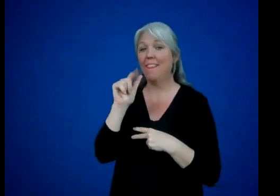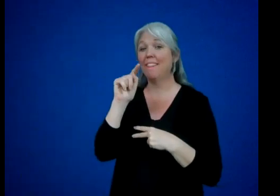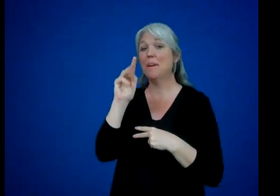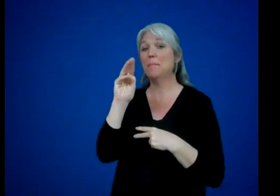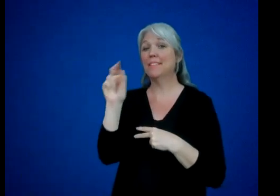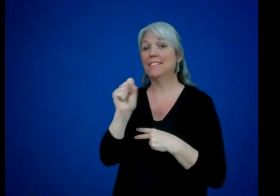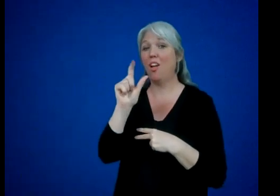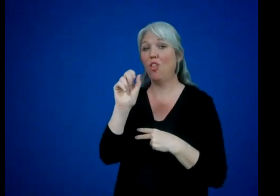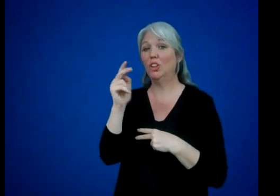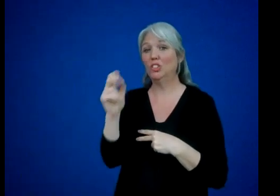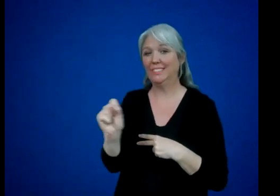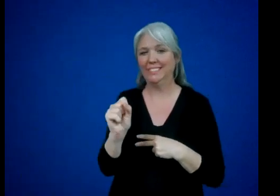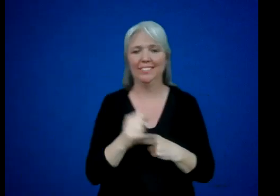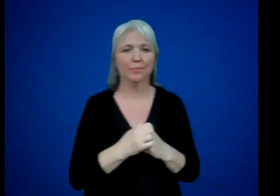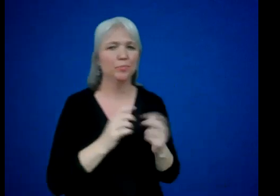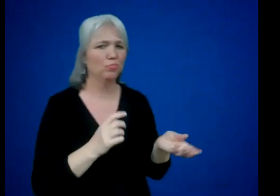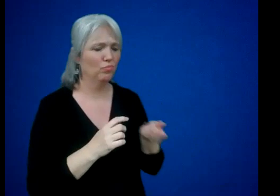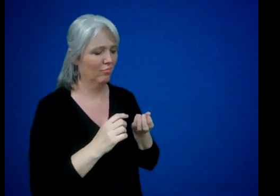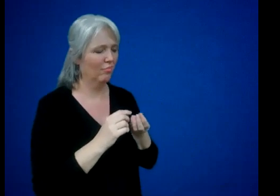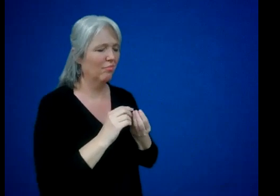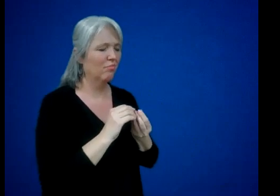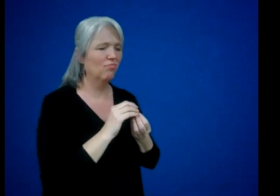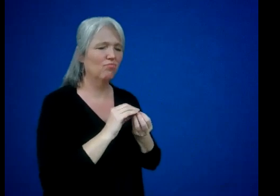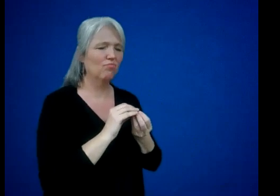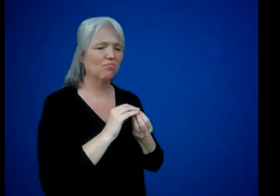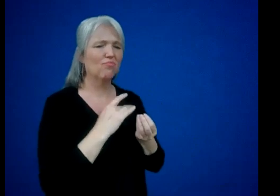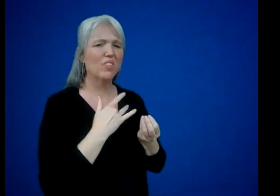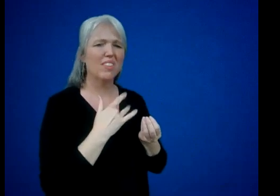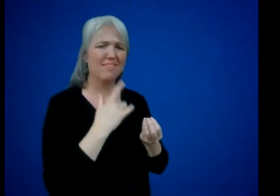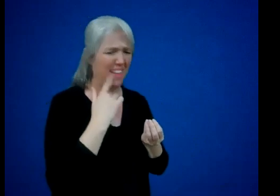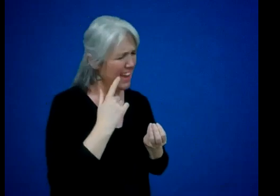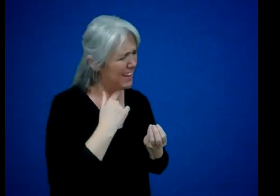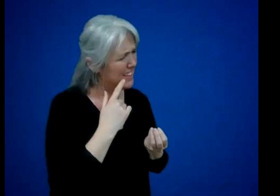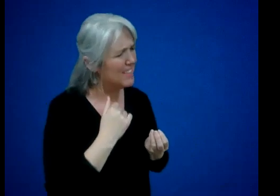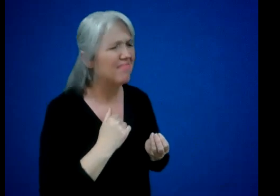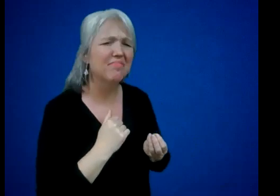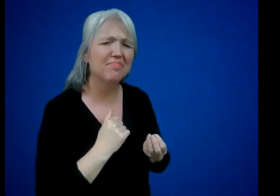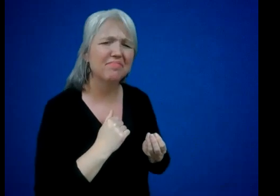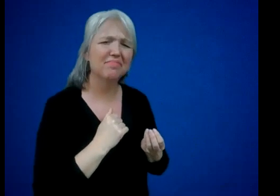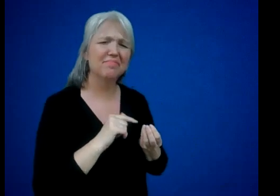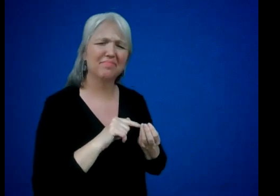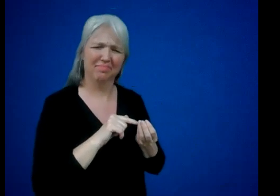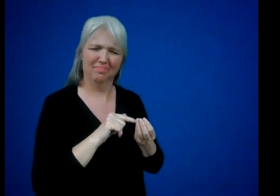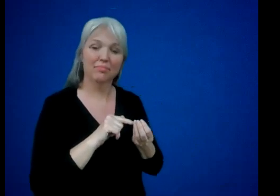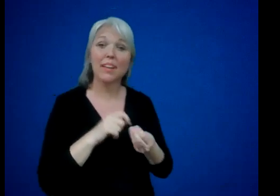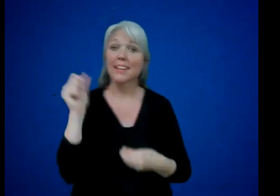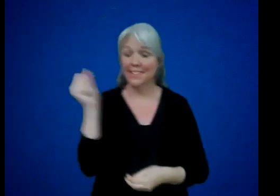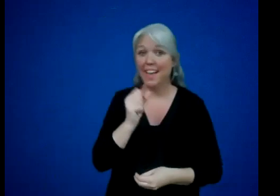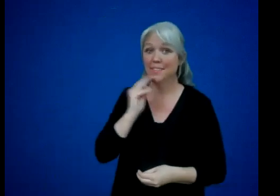moved it around in her hands, feeling it. "Candy?" she said. "Yes, ma'am," I